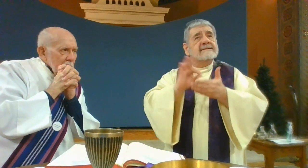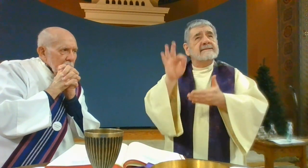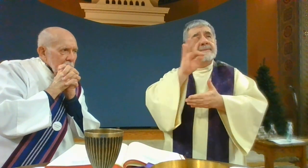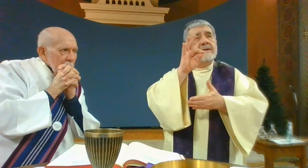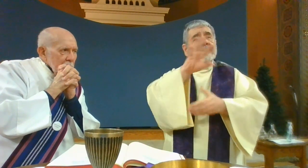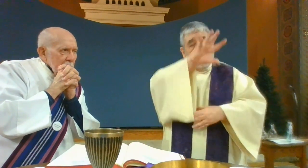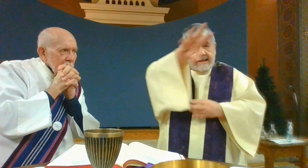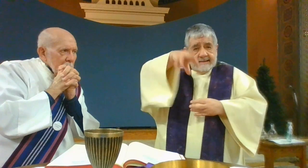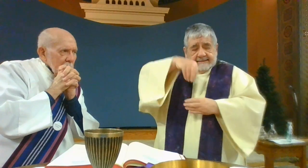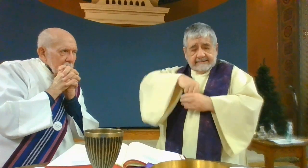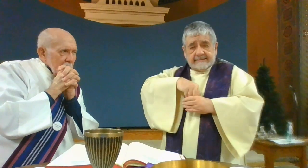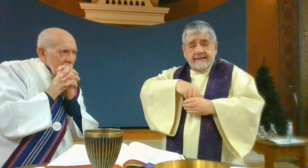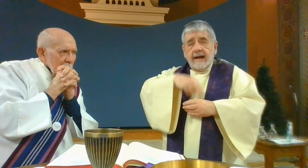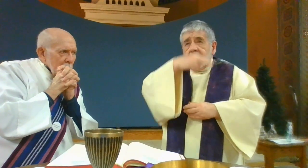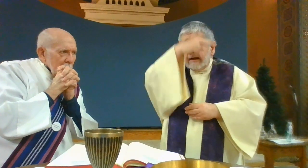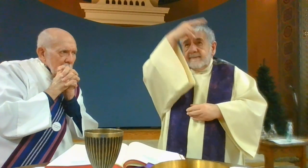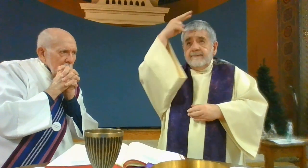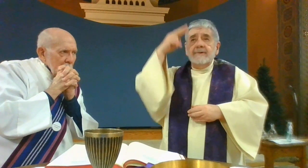May the Holy Spirit, O Lord,